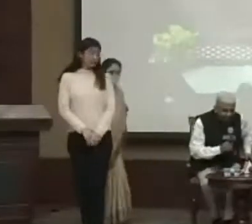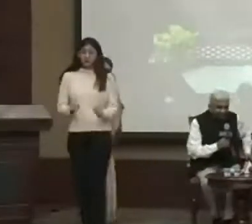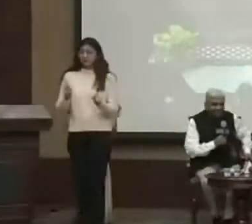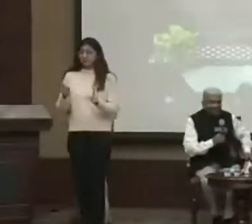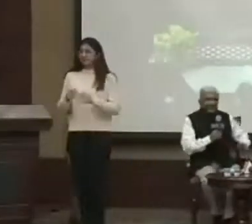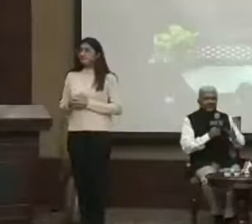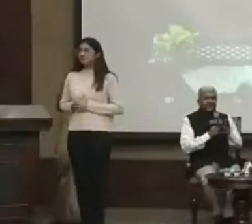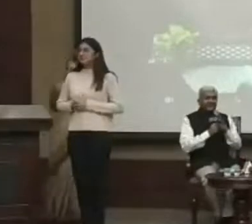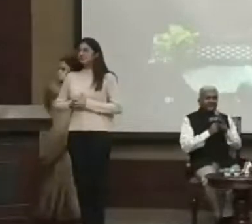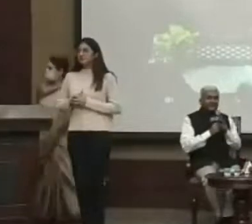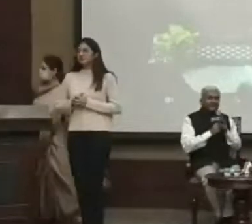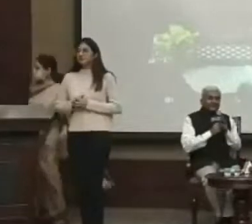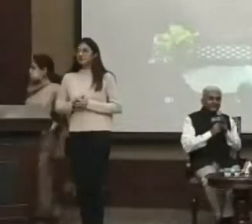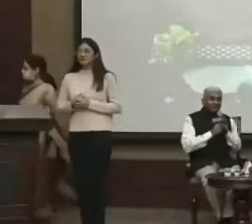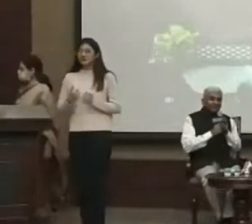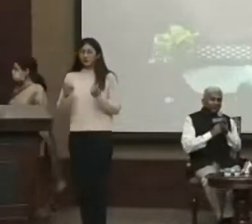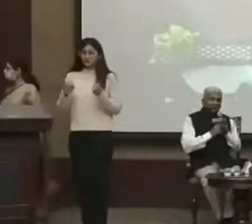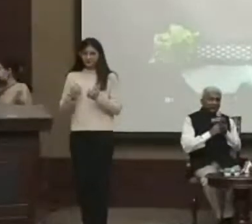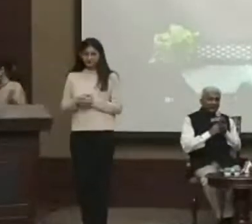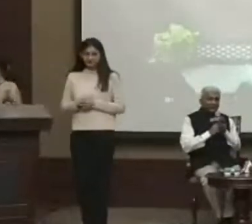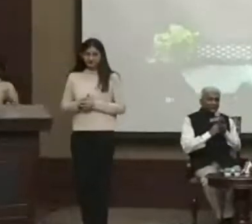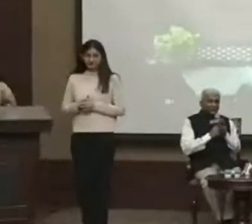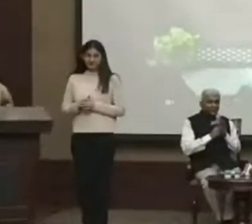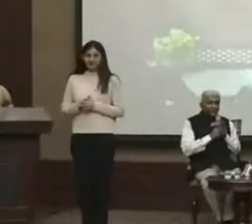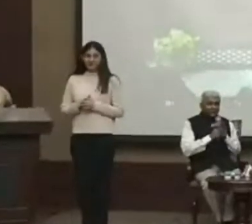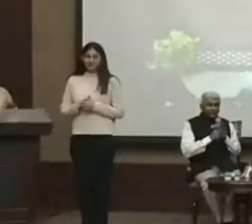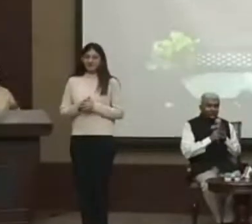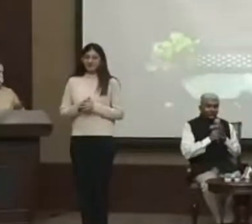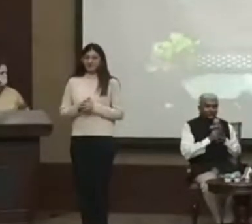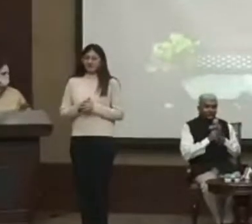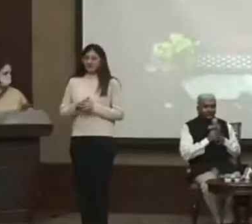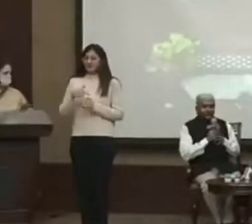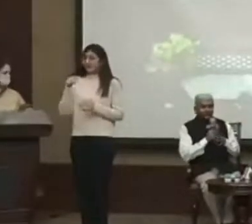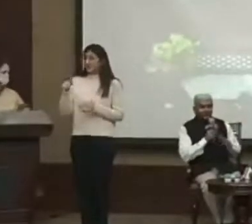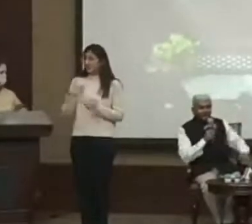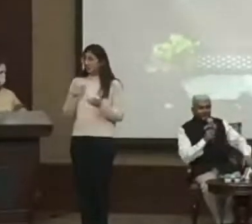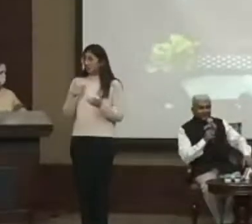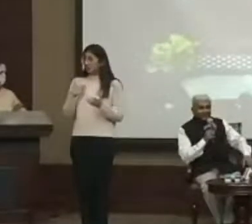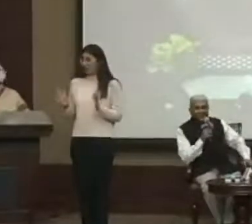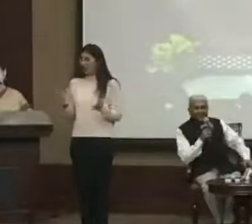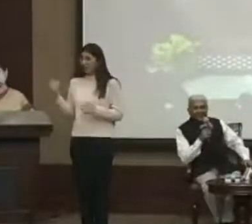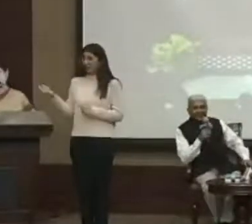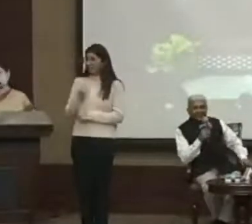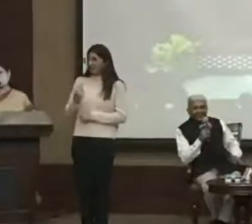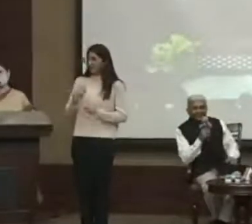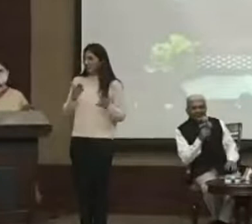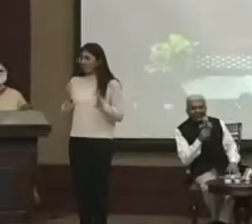Okay. This is a googly which I was not prepared for.